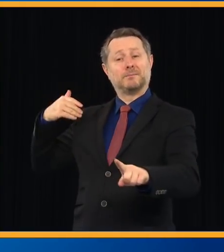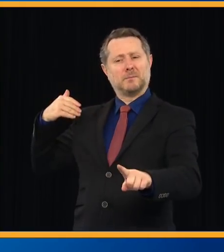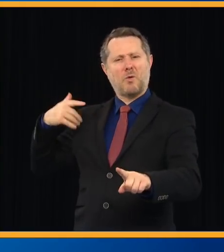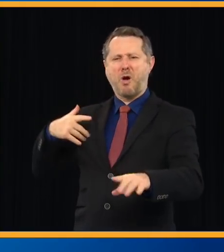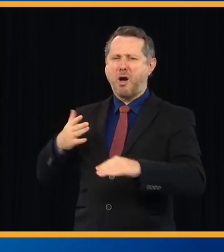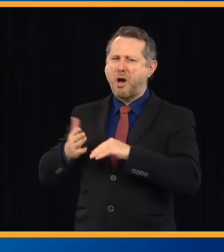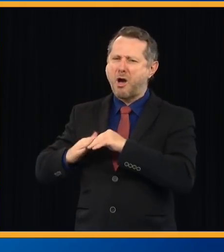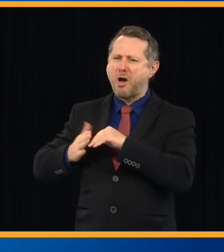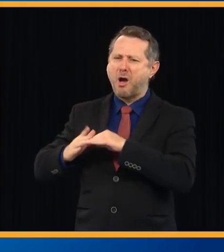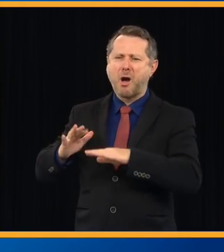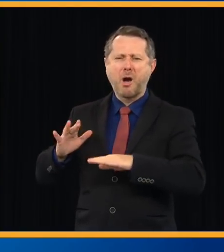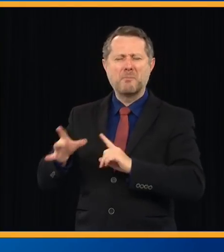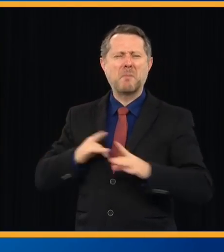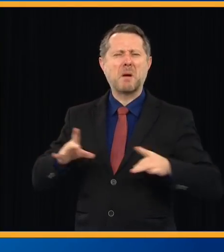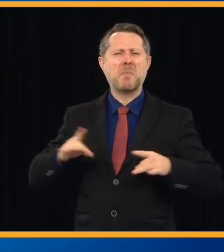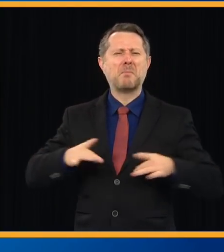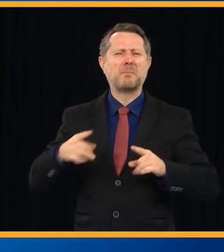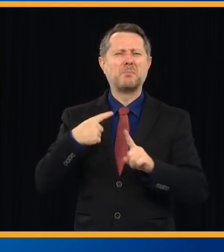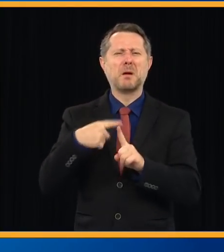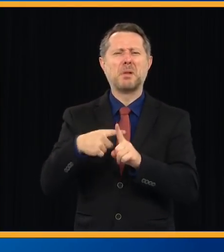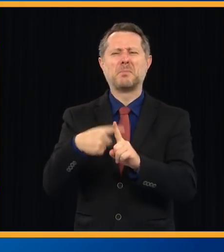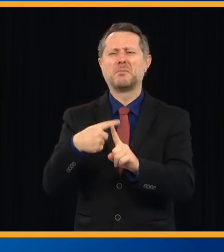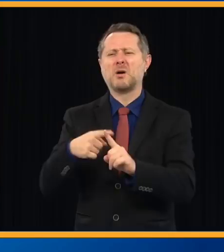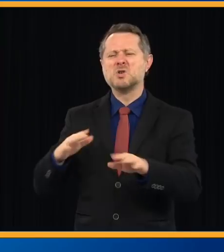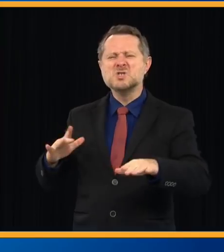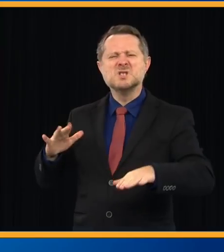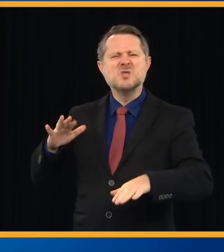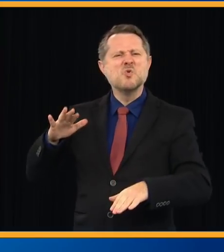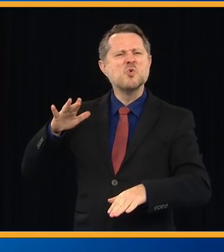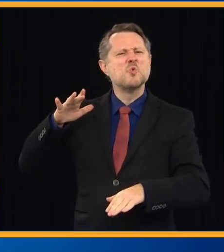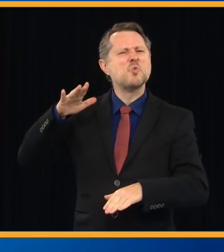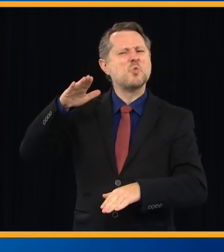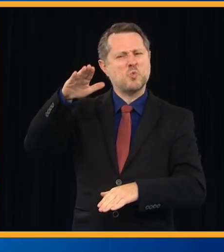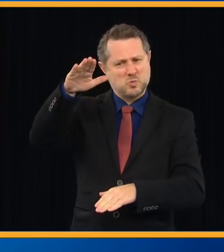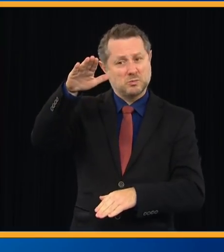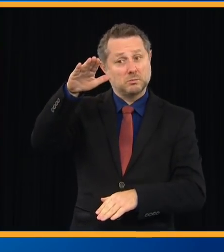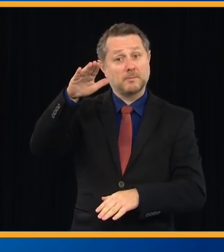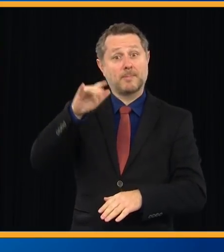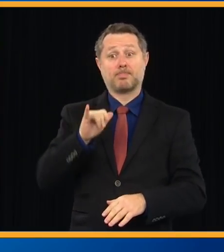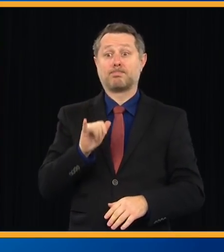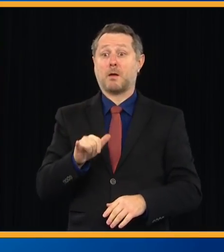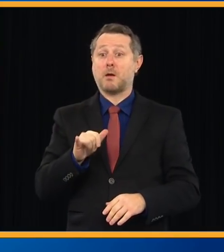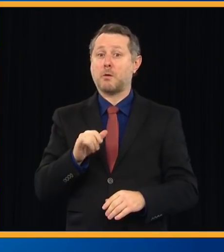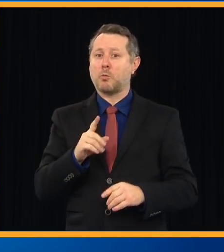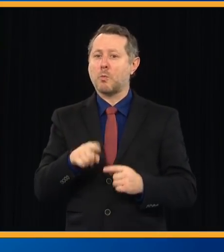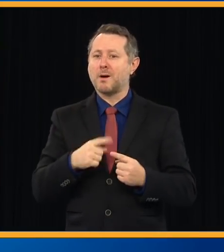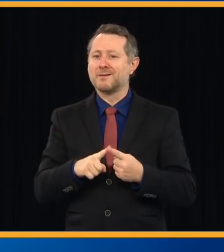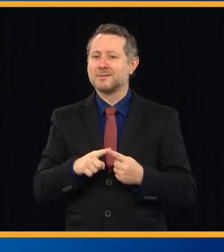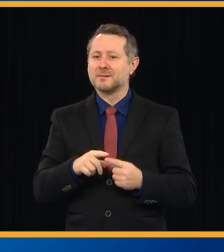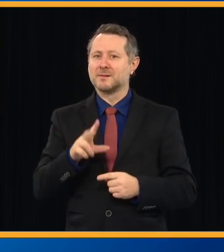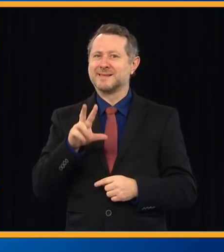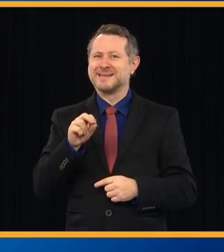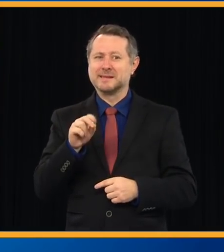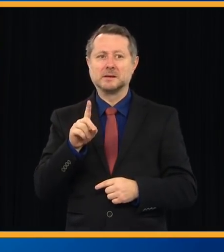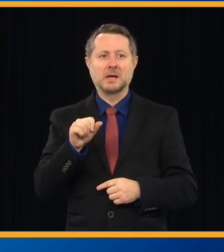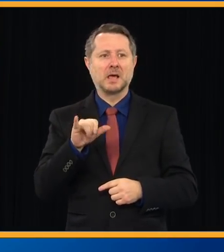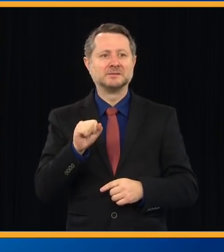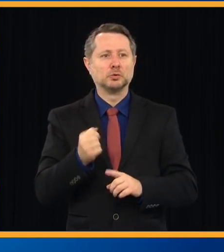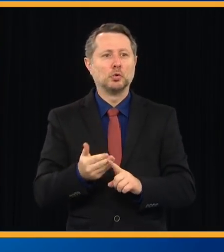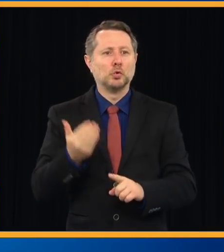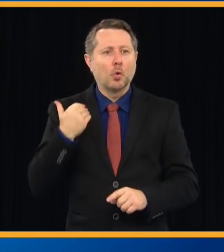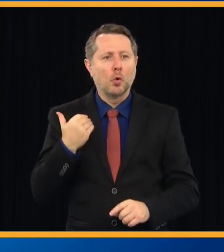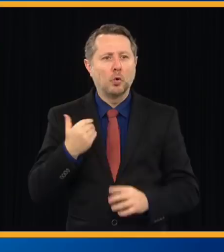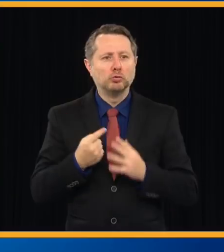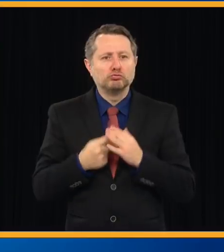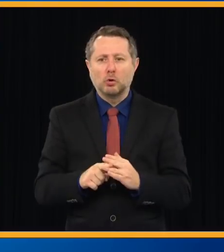up. That was only 30 days ago that we saw the number of cases, the